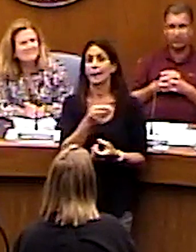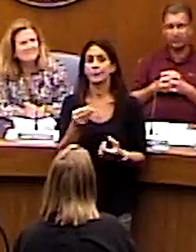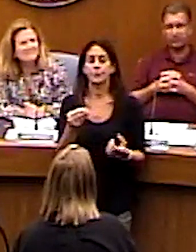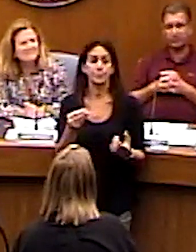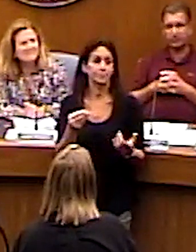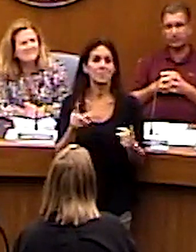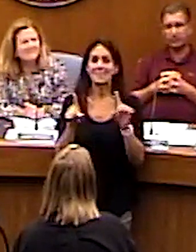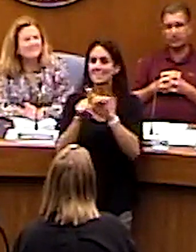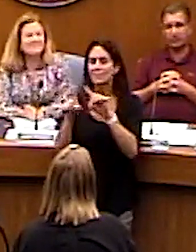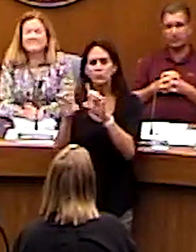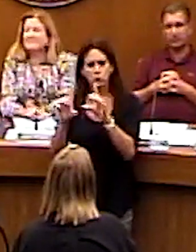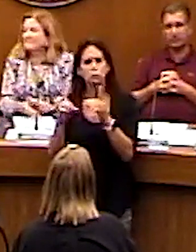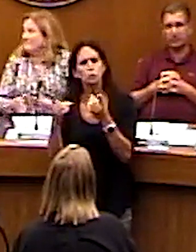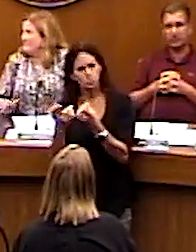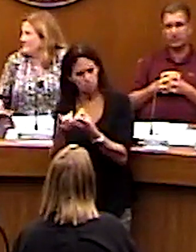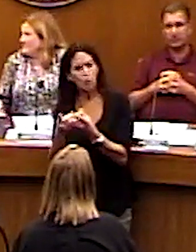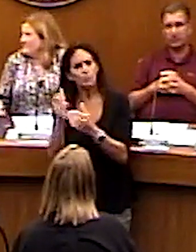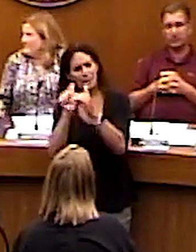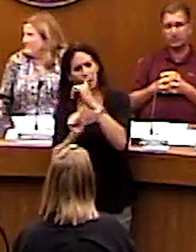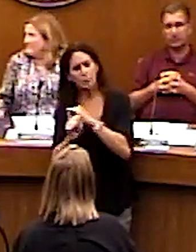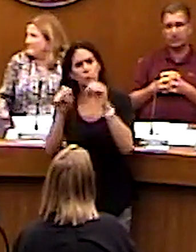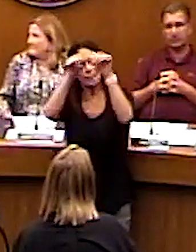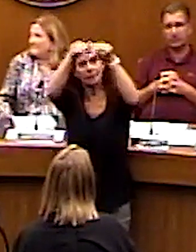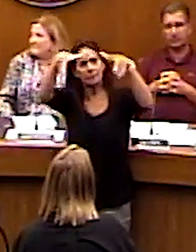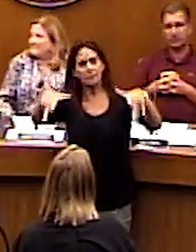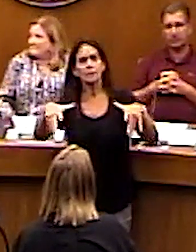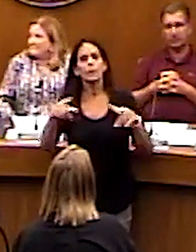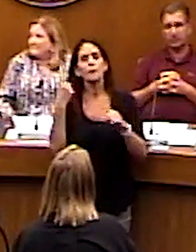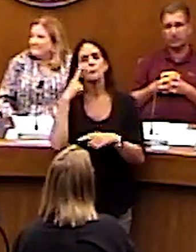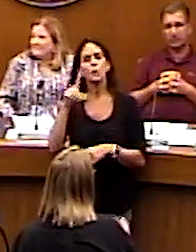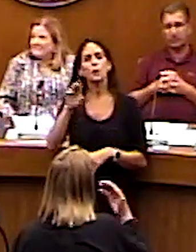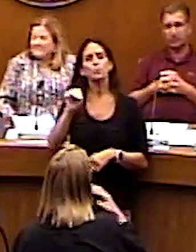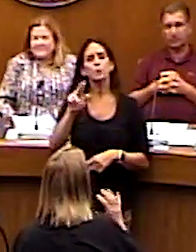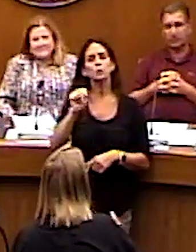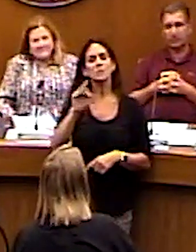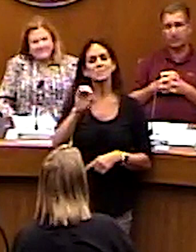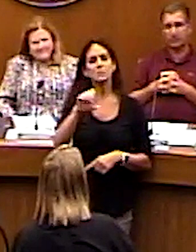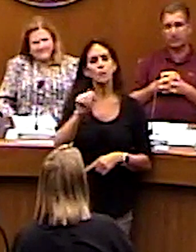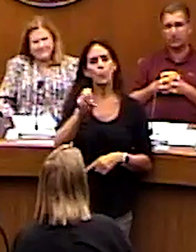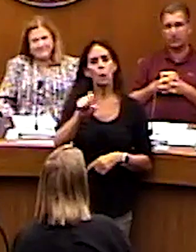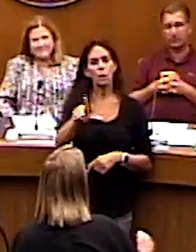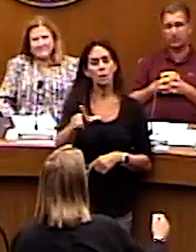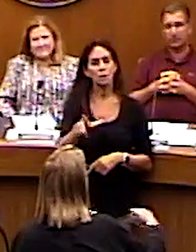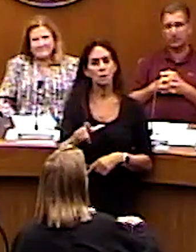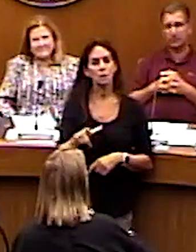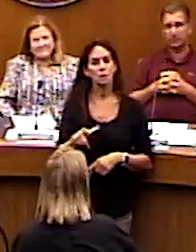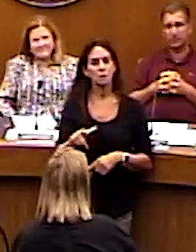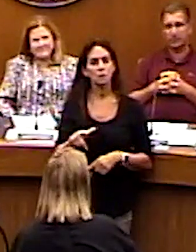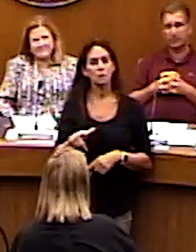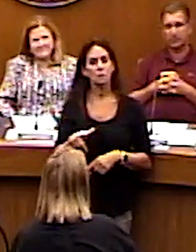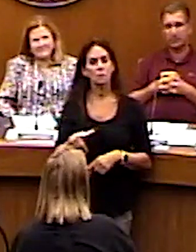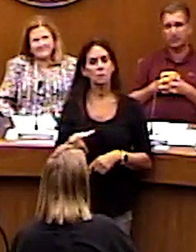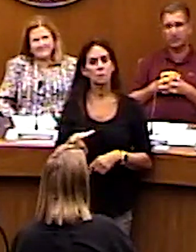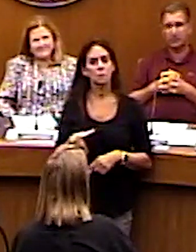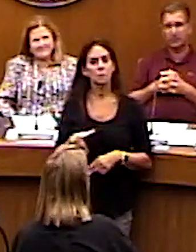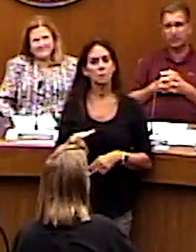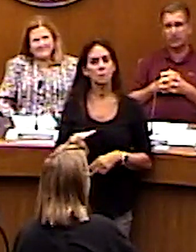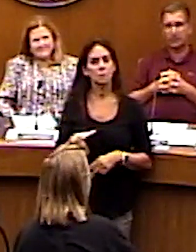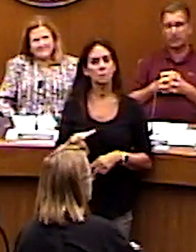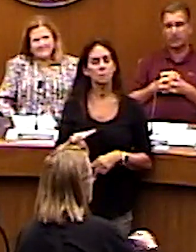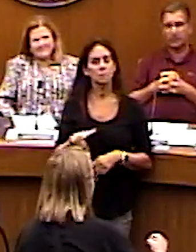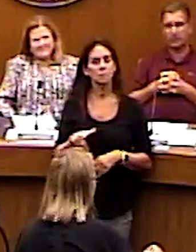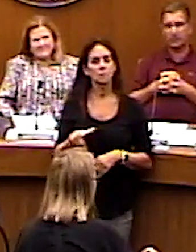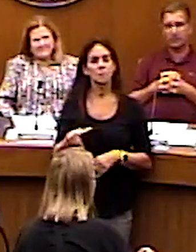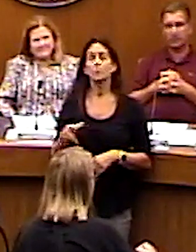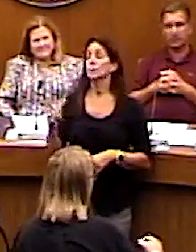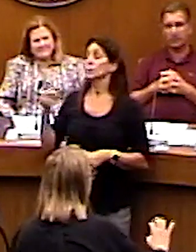and the different departments that fall under the municipal umbrella. When you mean this community, you mean the Walmarts